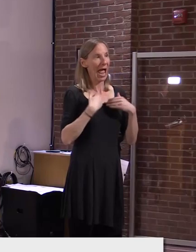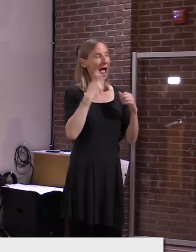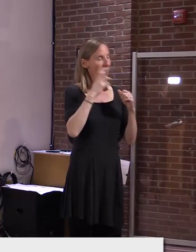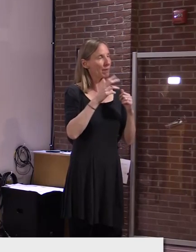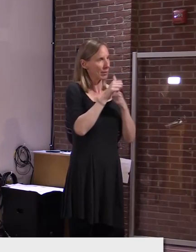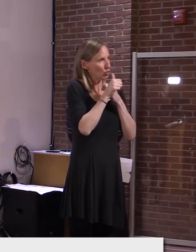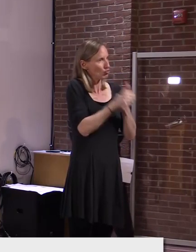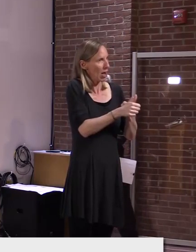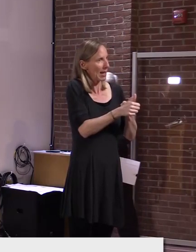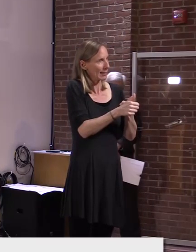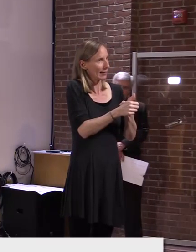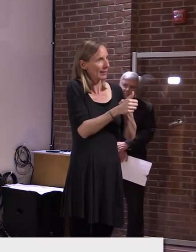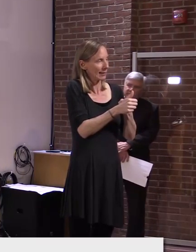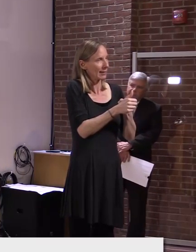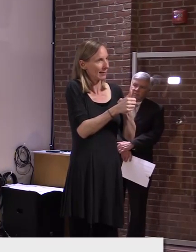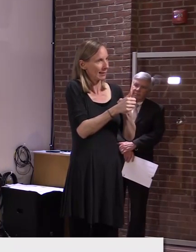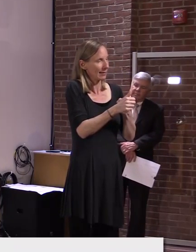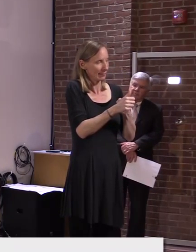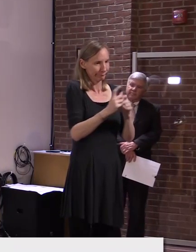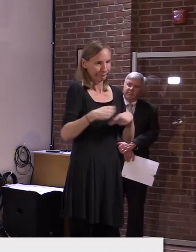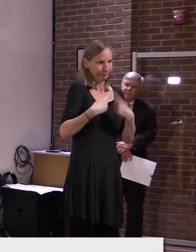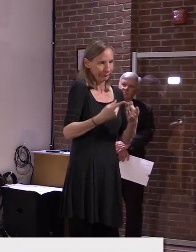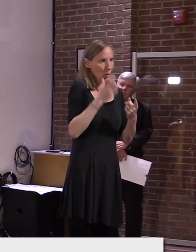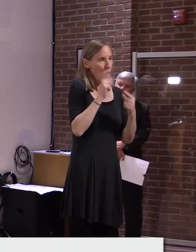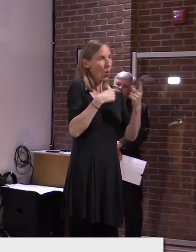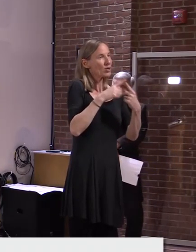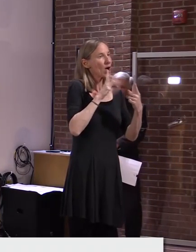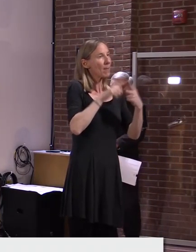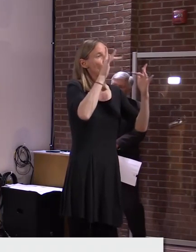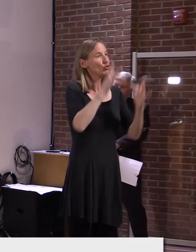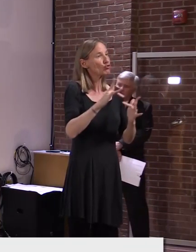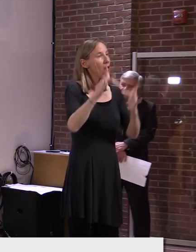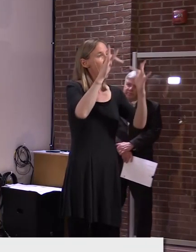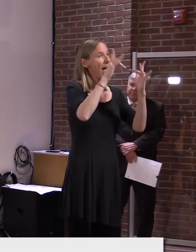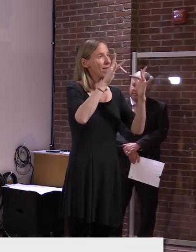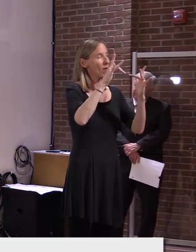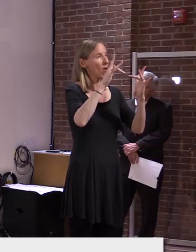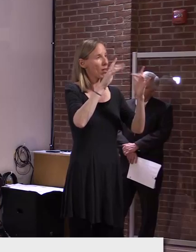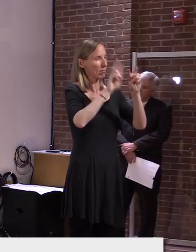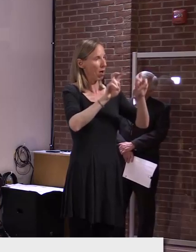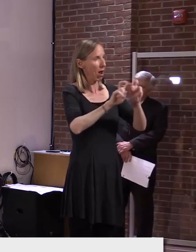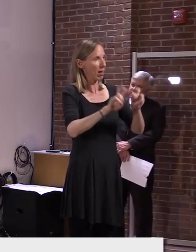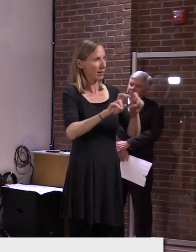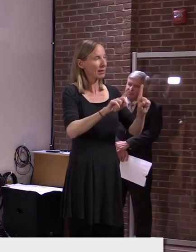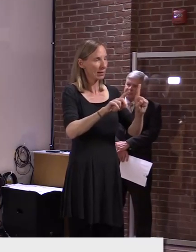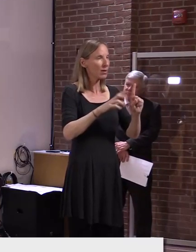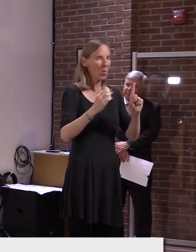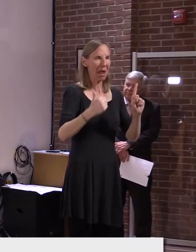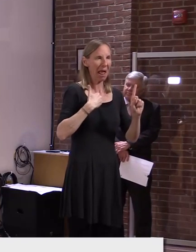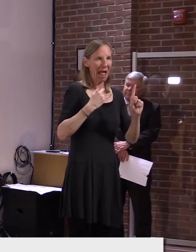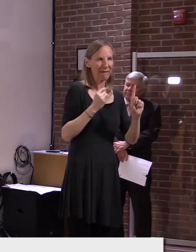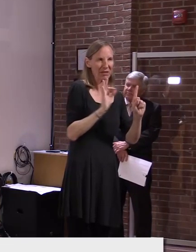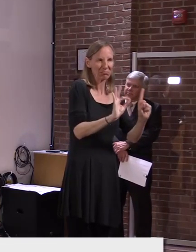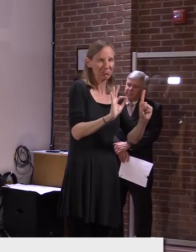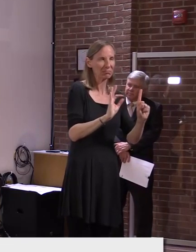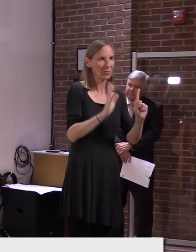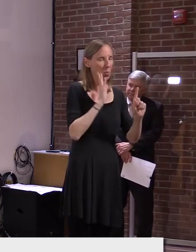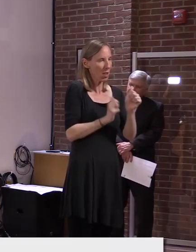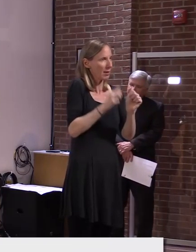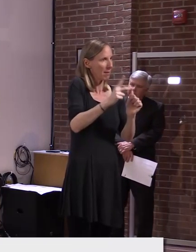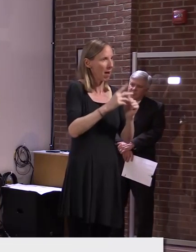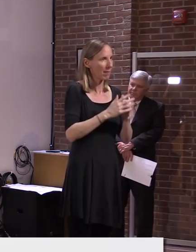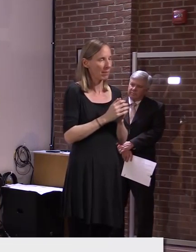track of that early on when we were doing our travel modeling. So I'm sure that we have that, and we're keeping up with